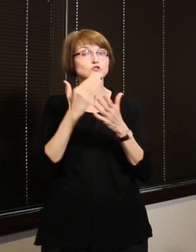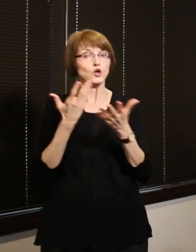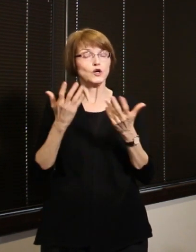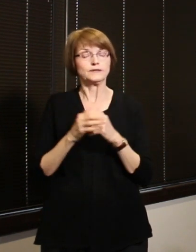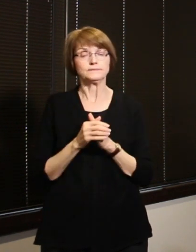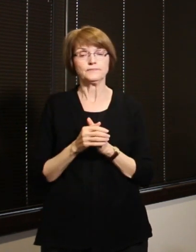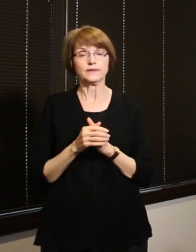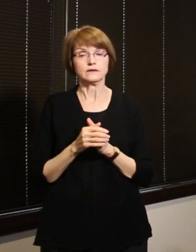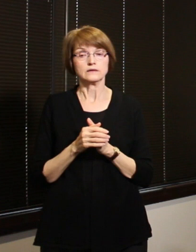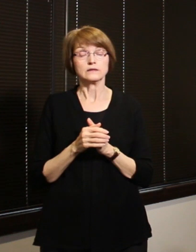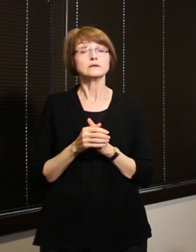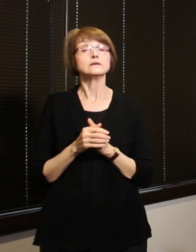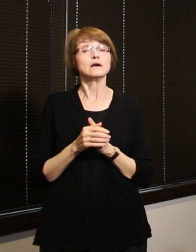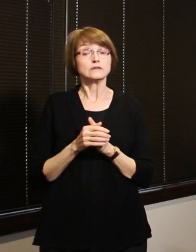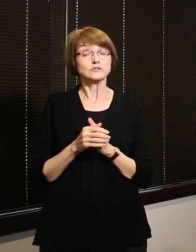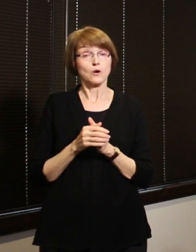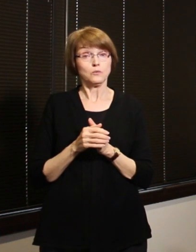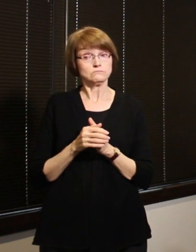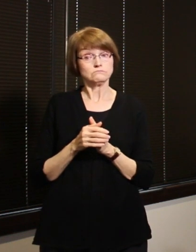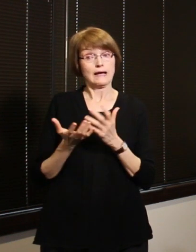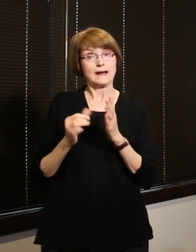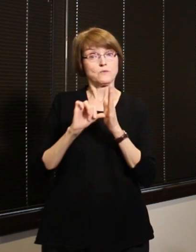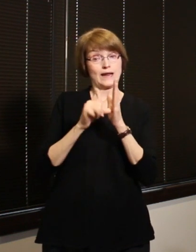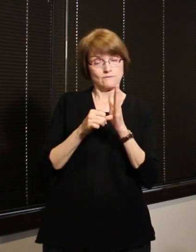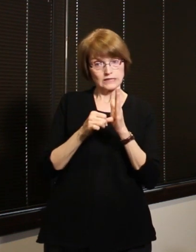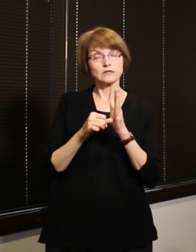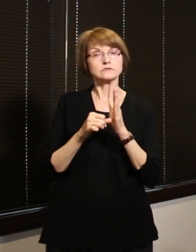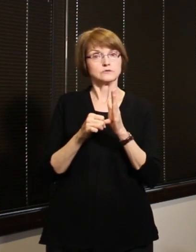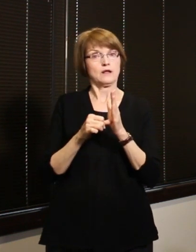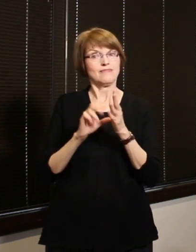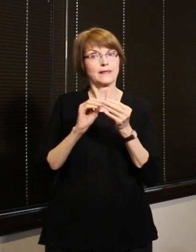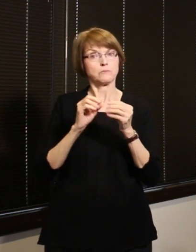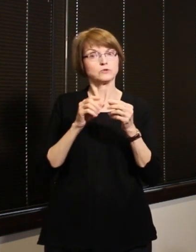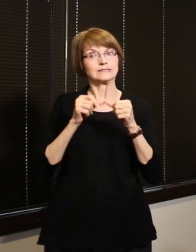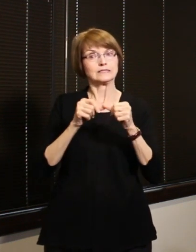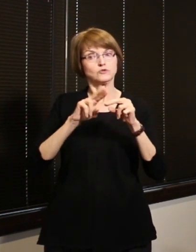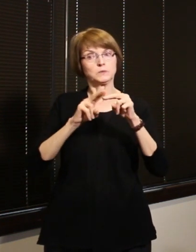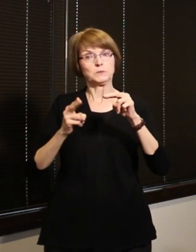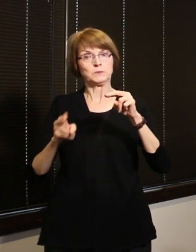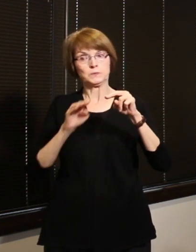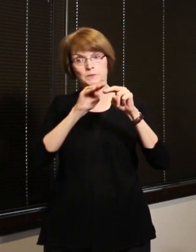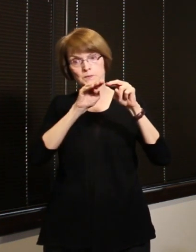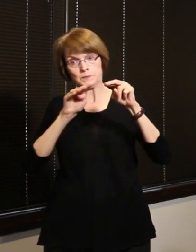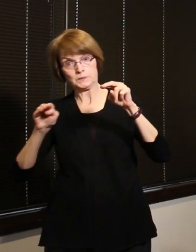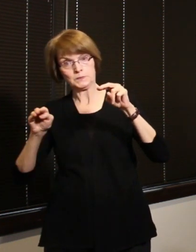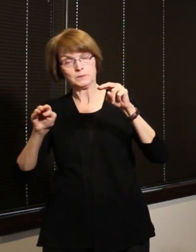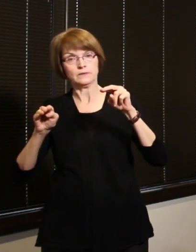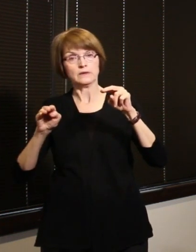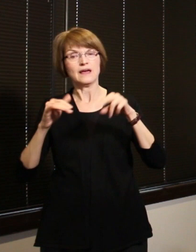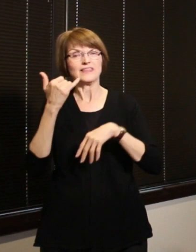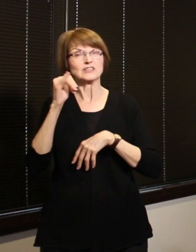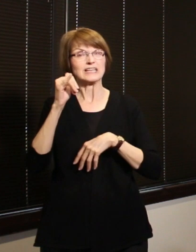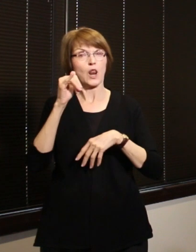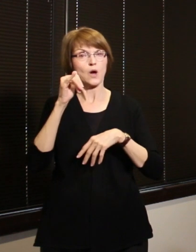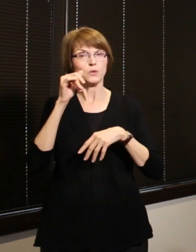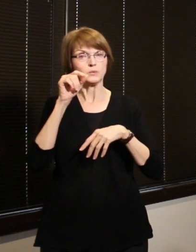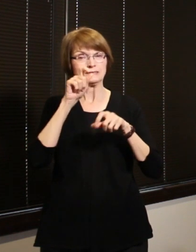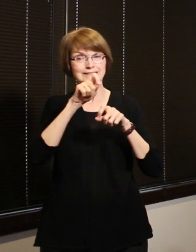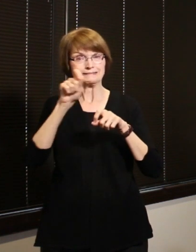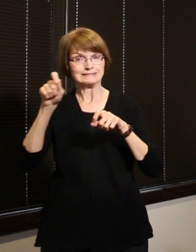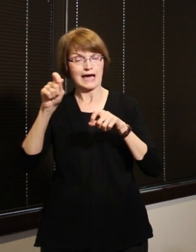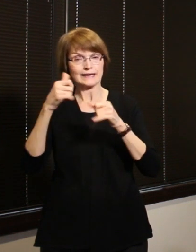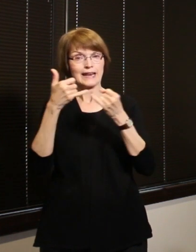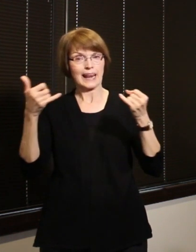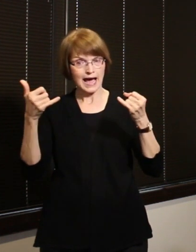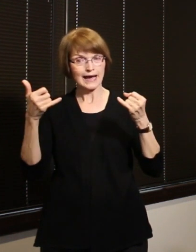there is that the downward slope, we continue to follow the downward slope. And so there's another yellow dotted line there that shows a